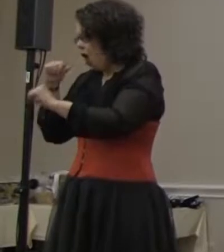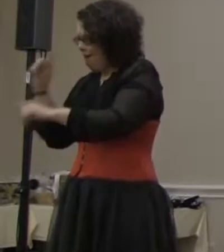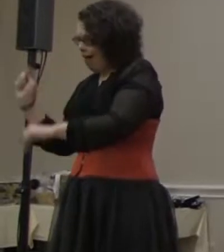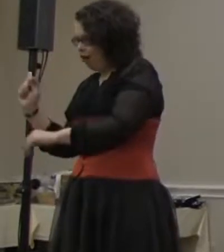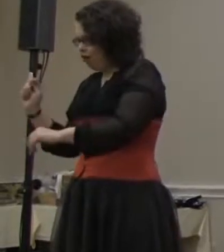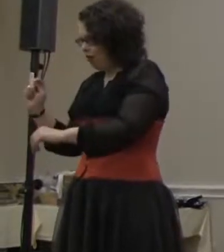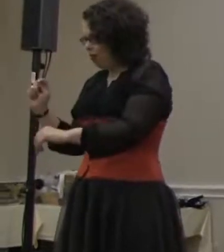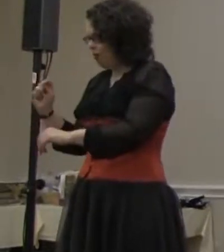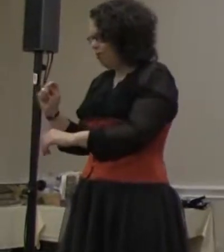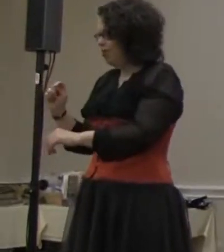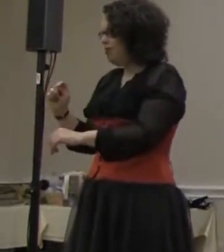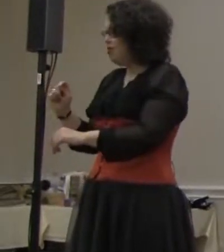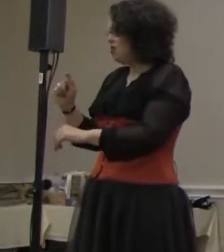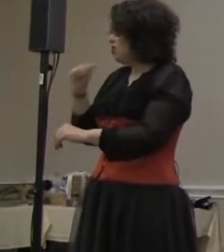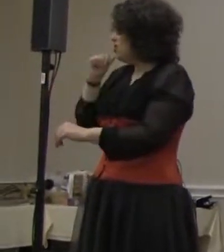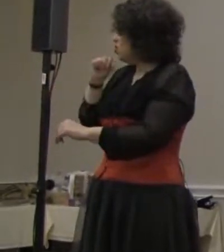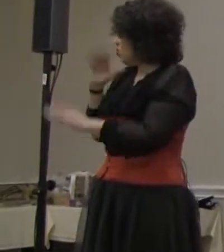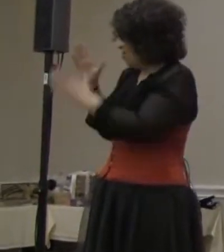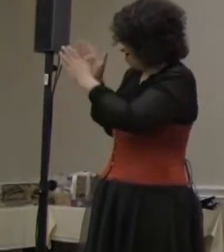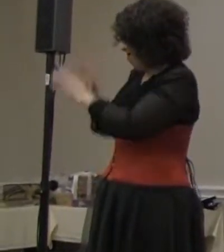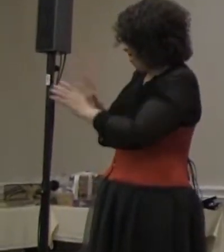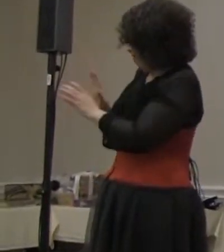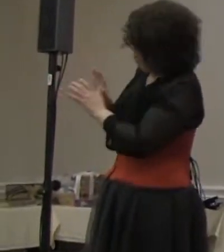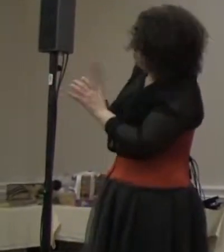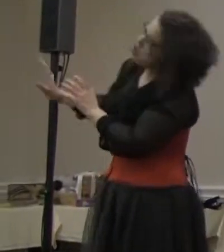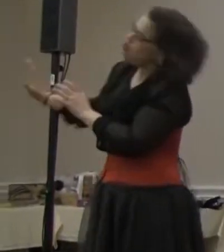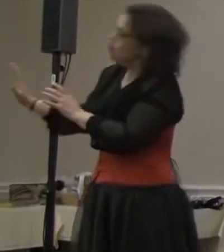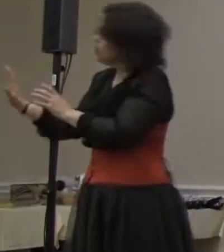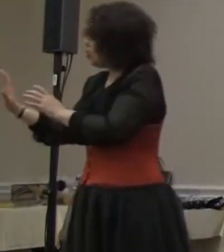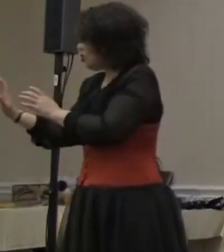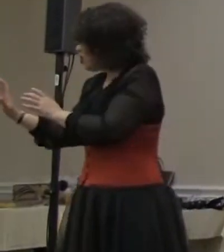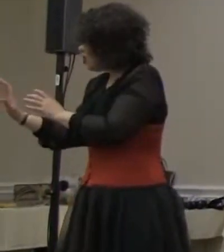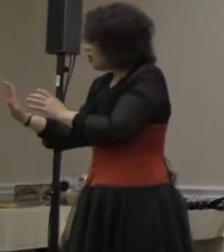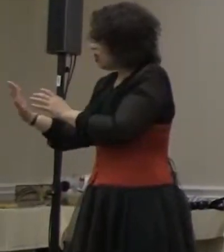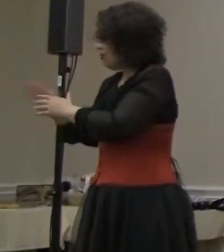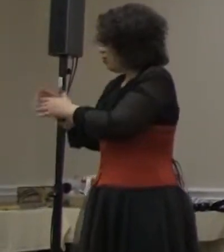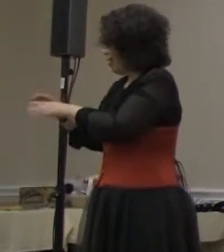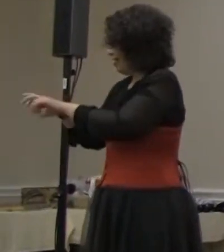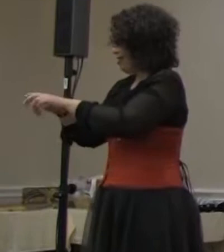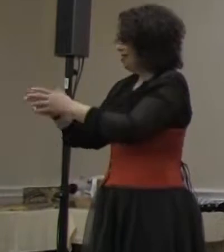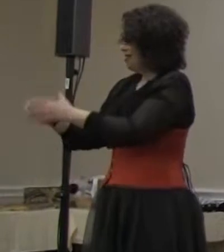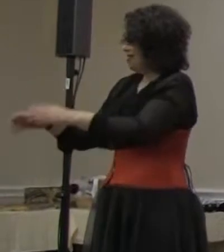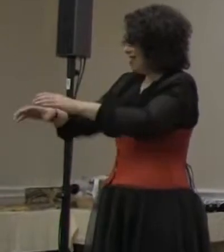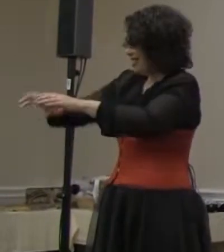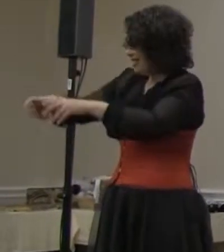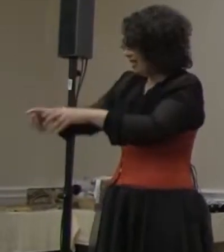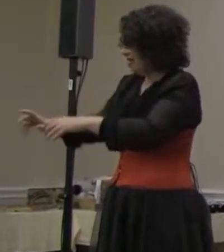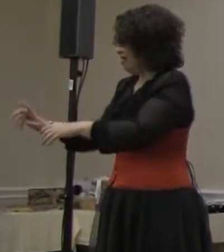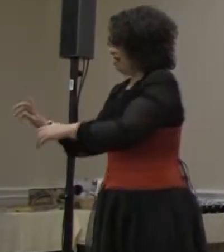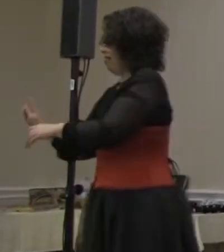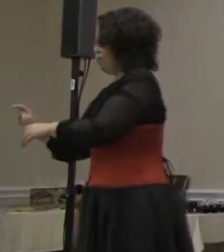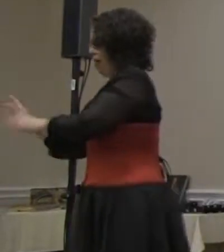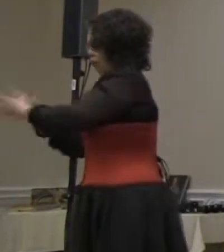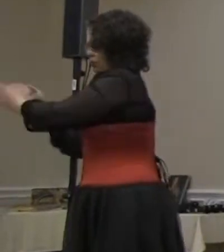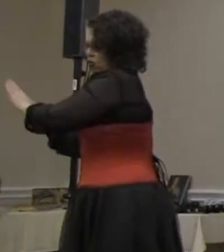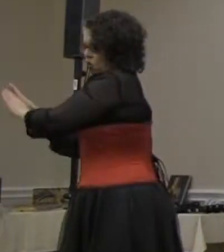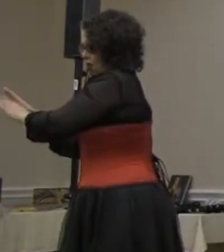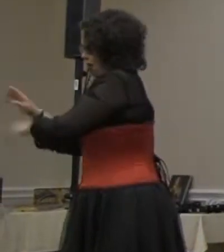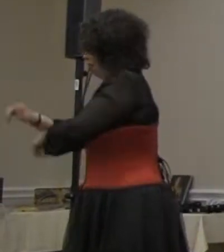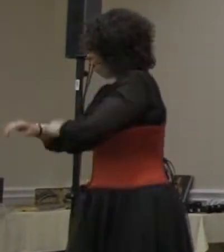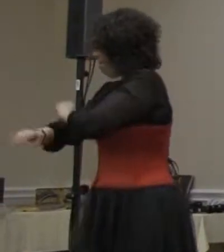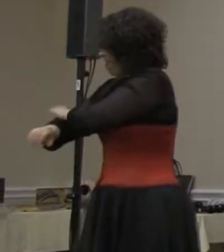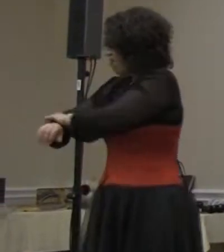shove her in the open space between the sink and the bathroom stall, my